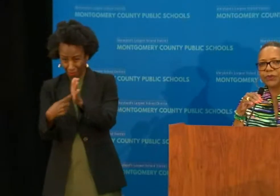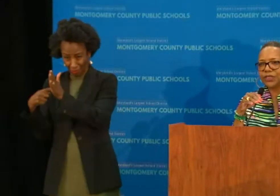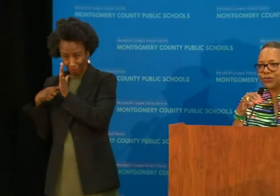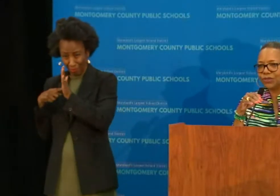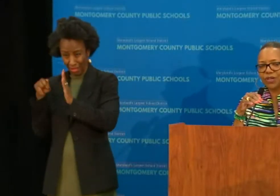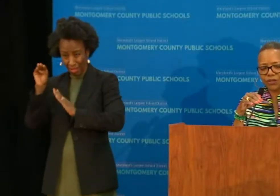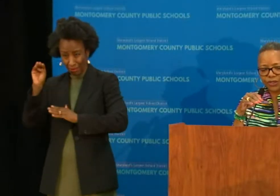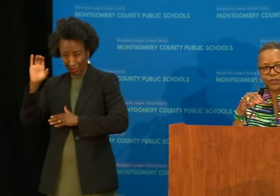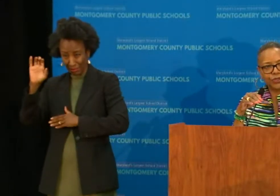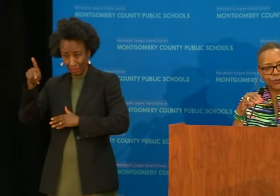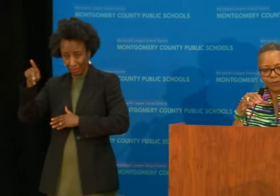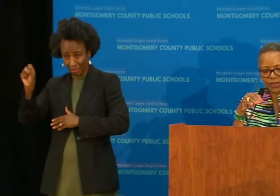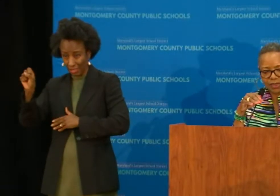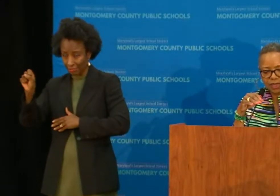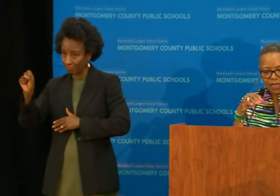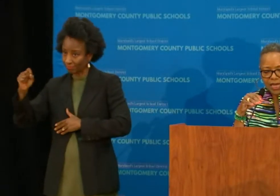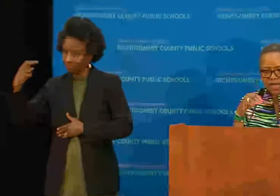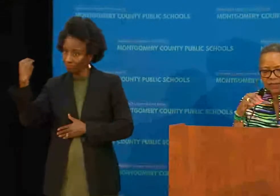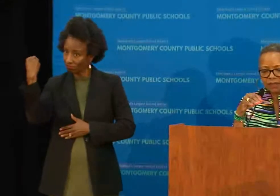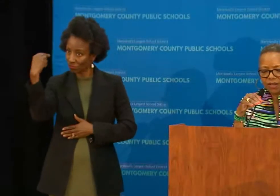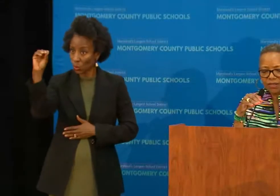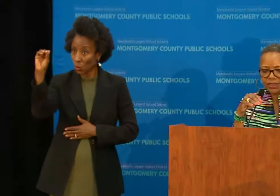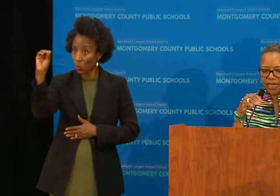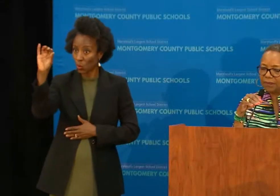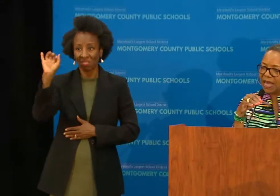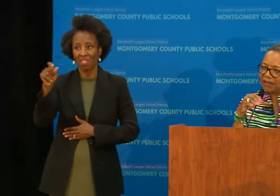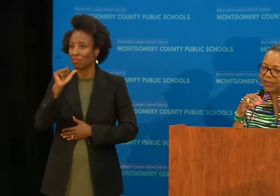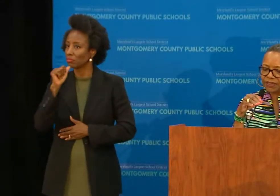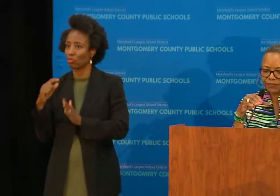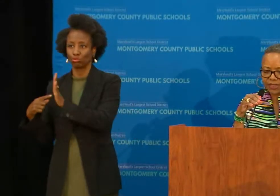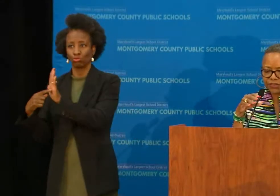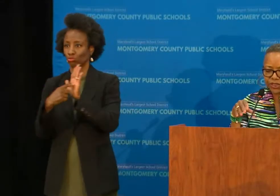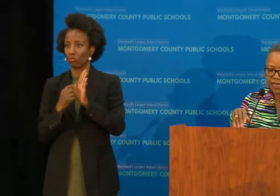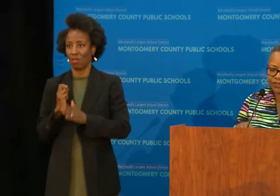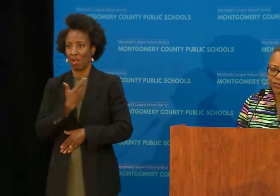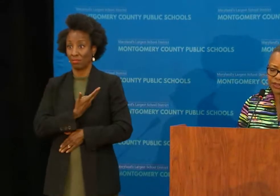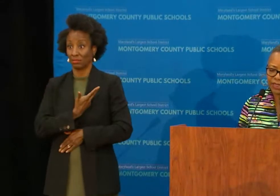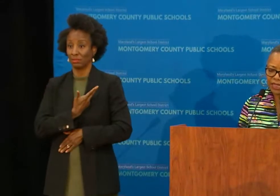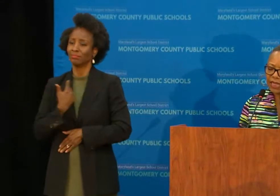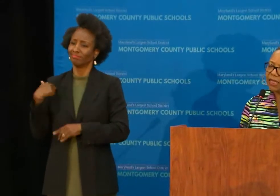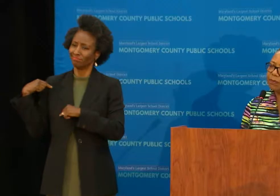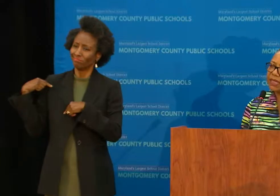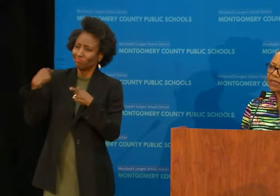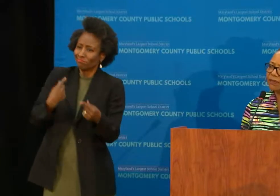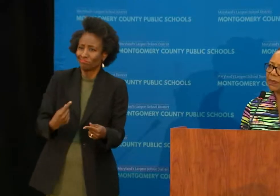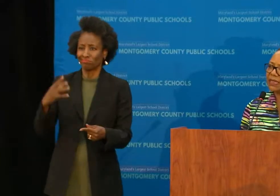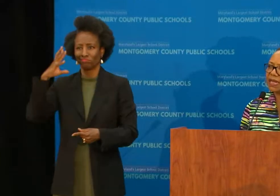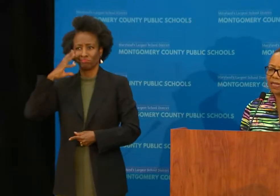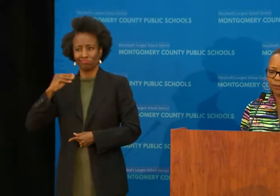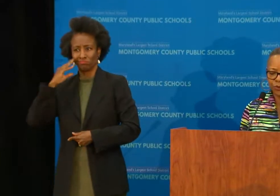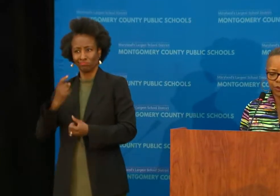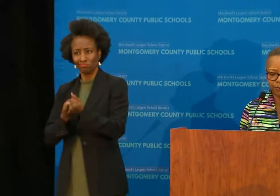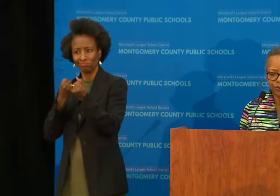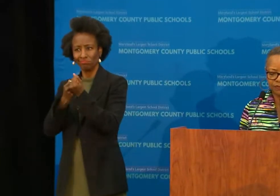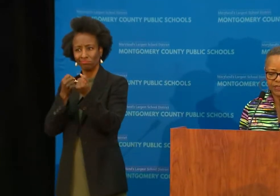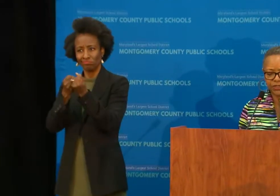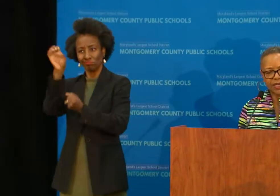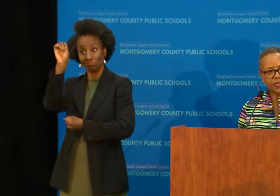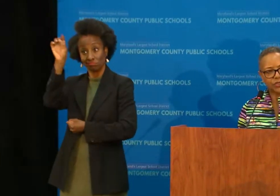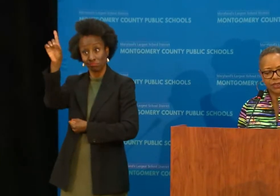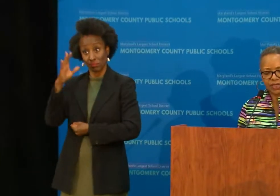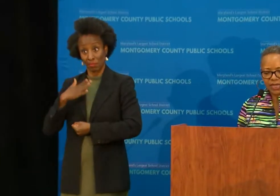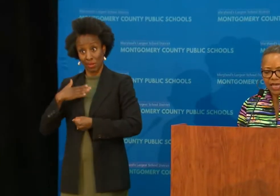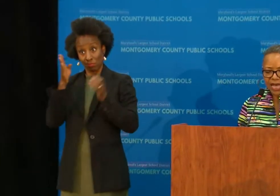the people that you saw on the news. As a longtime advocate for education, and because of my time on the Board